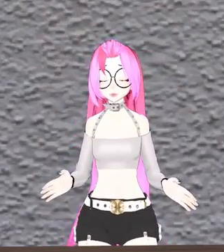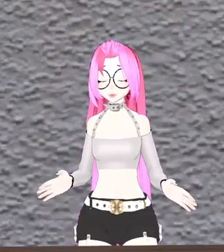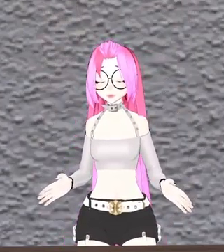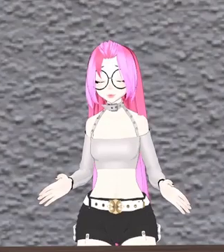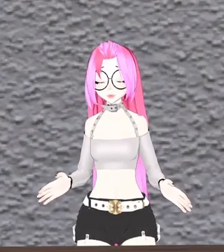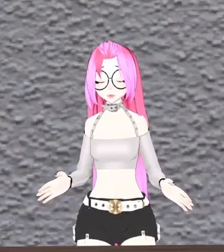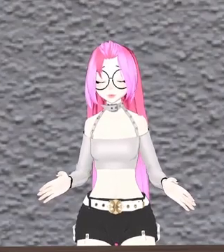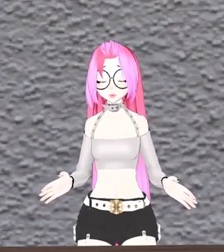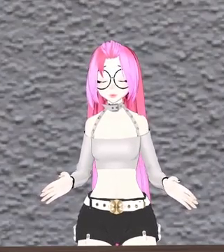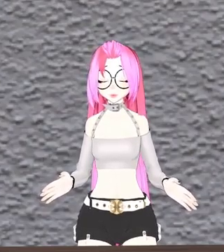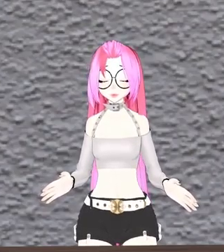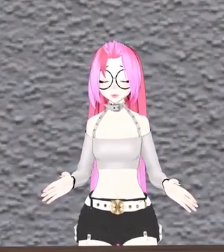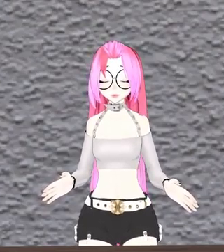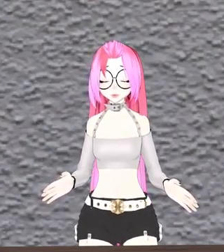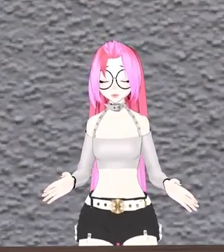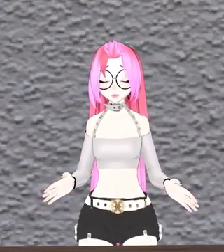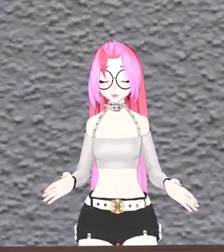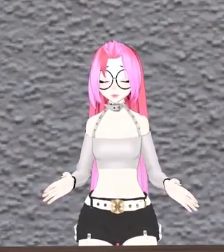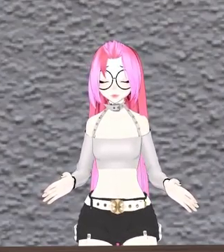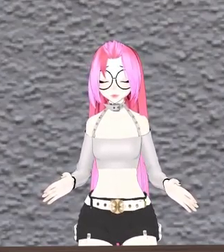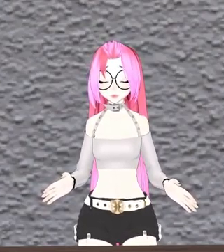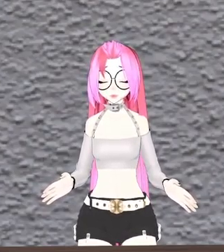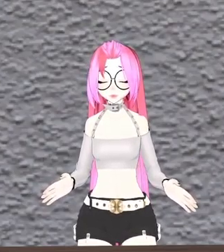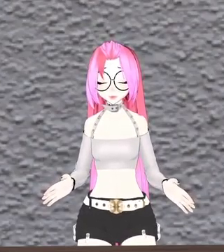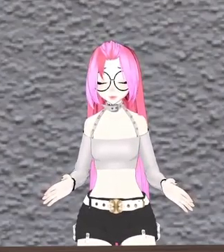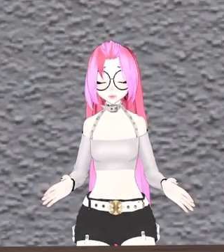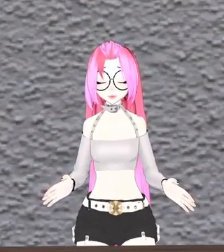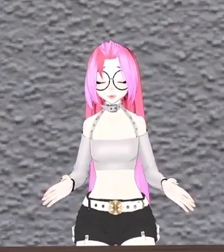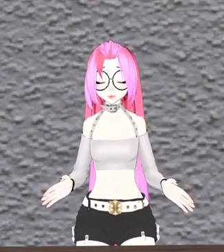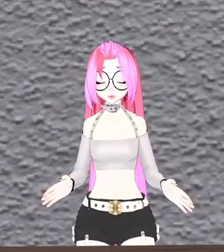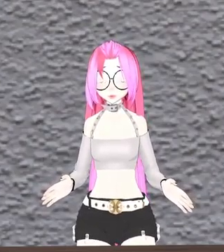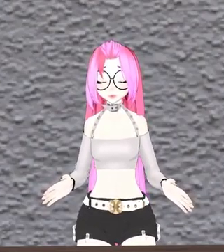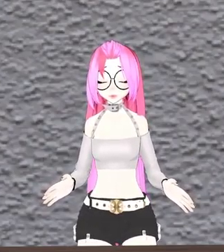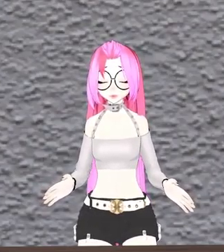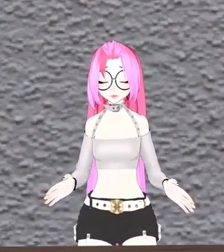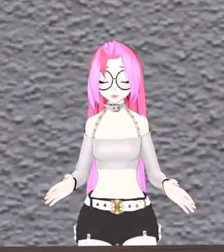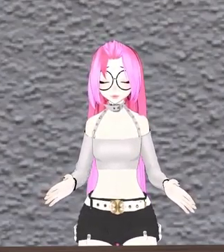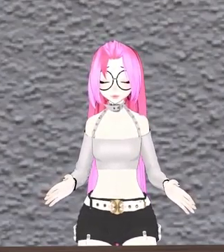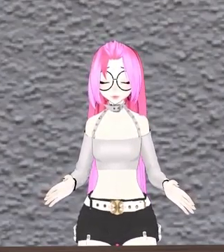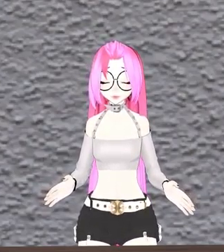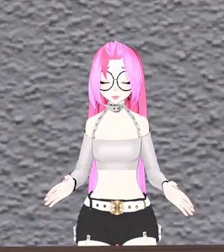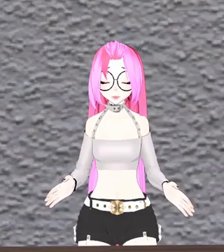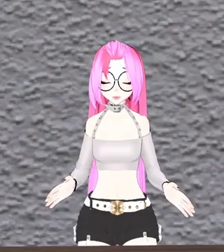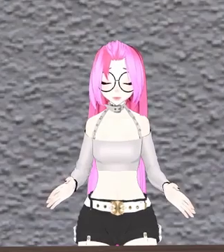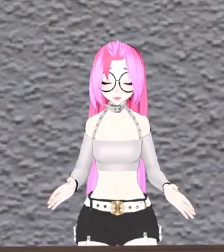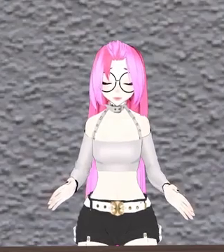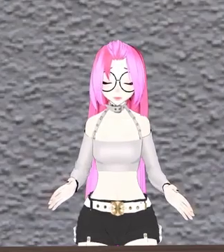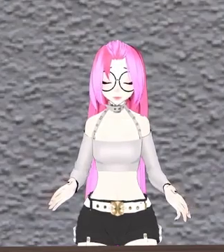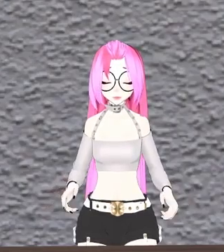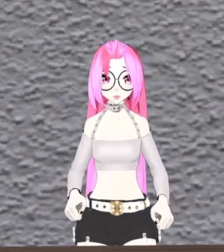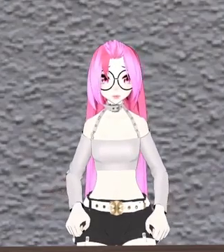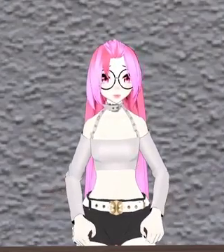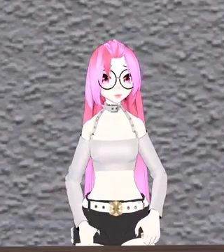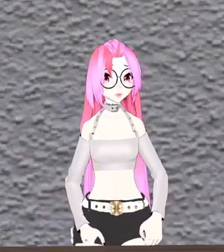the concept of a sign space, but the sign, the actual sign itself, space, or at least that variation of,